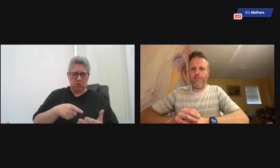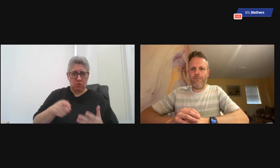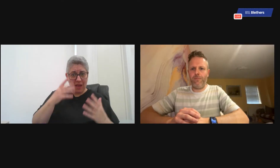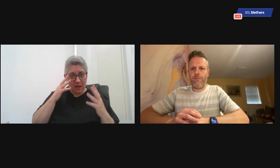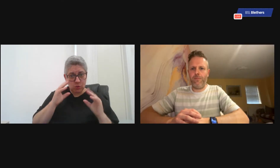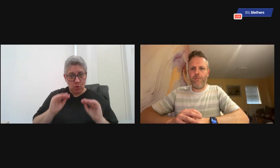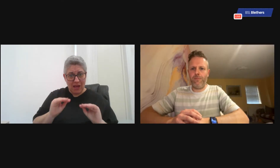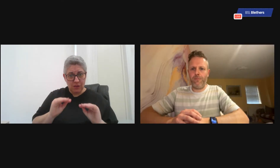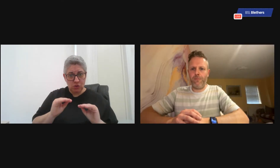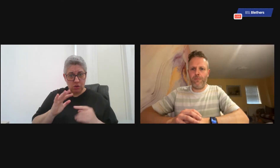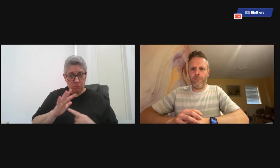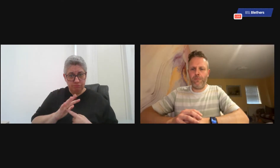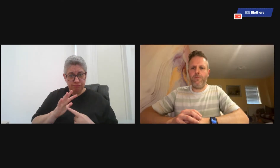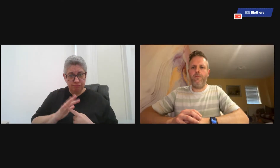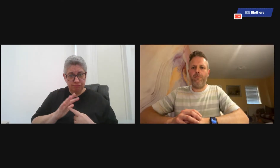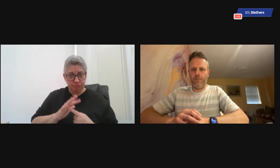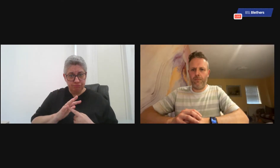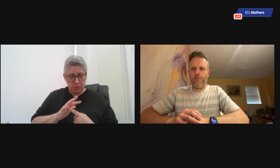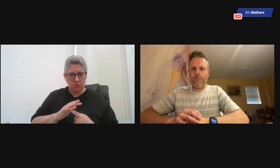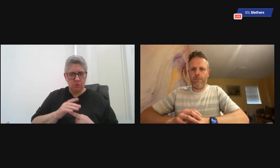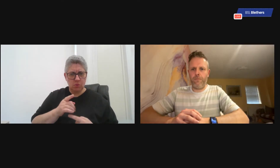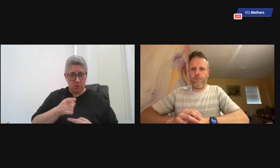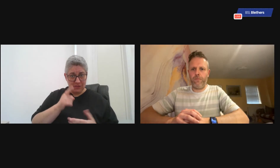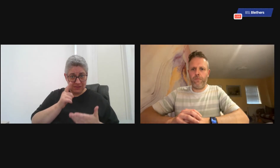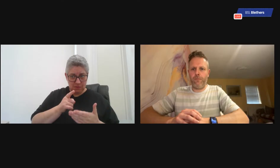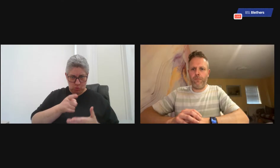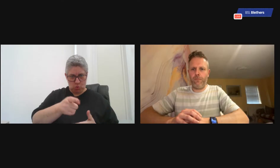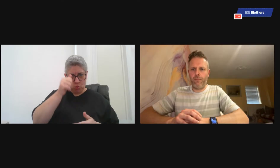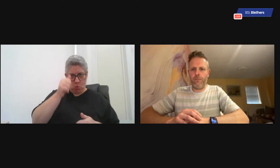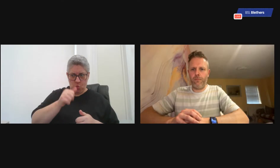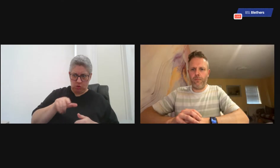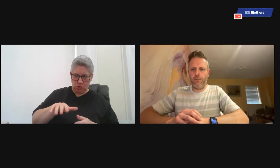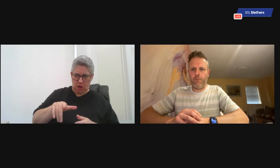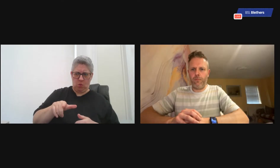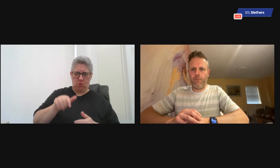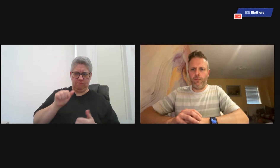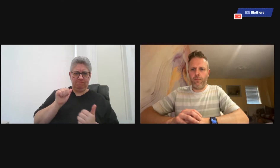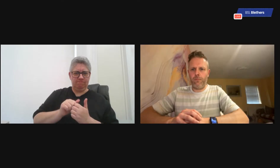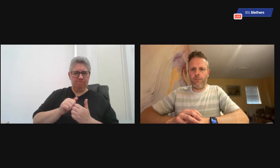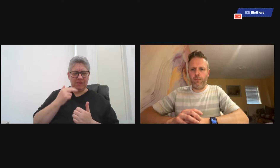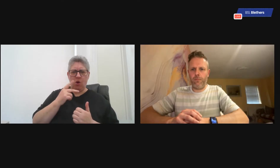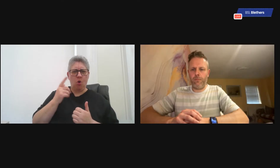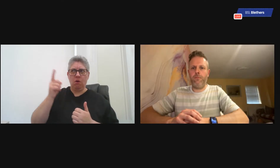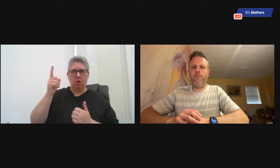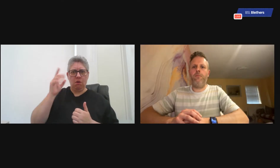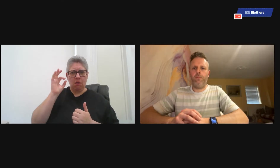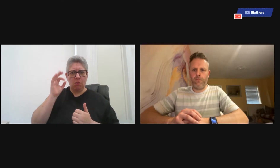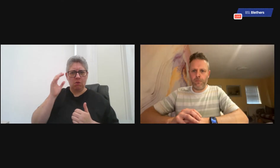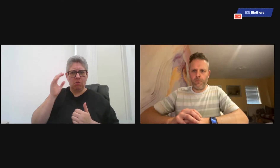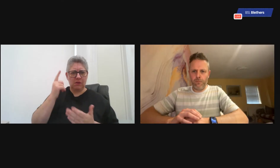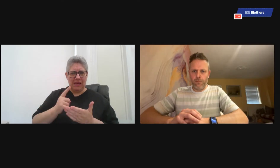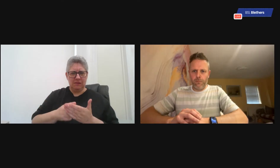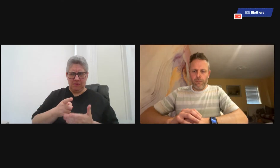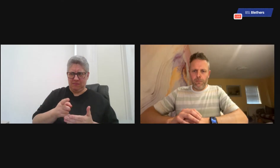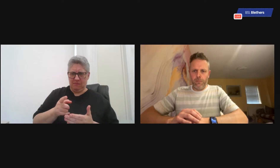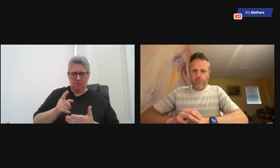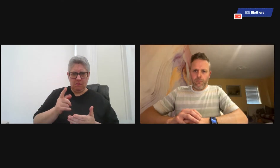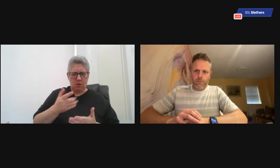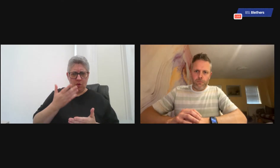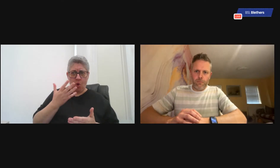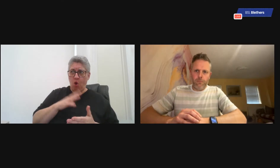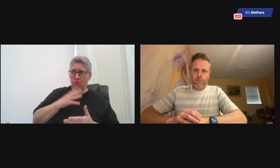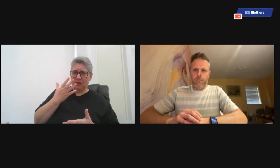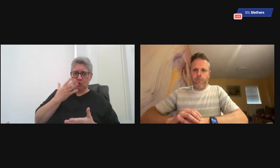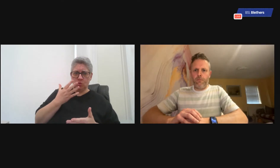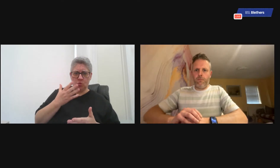And so far, you've been fostering deaf children. And of course, education is, as we know, an issue for deaf children. So, are